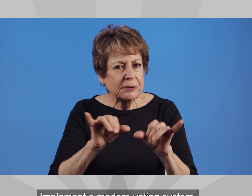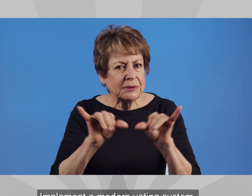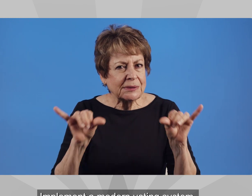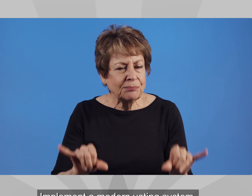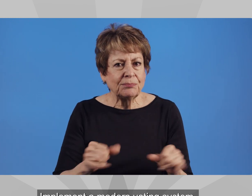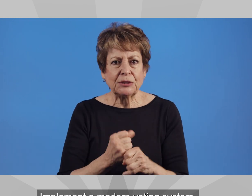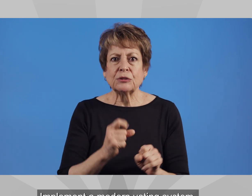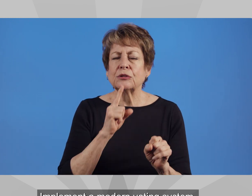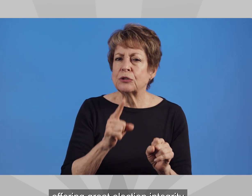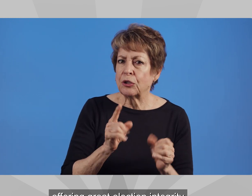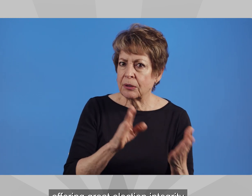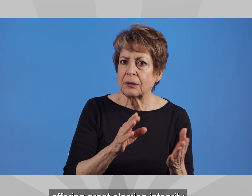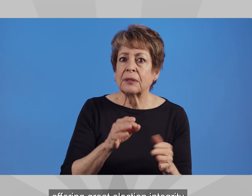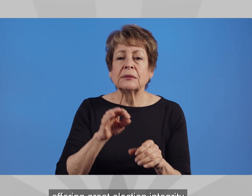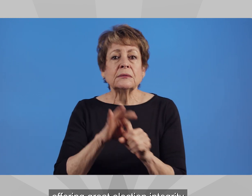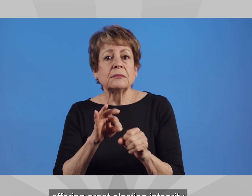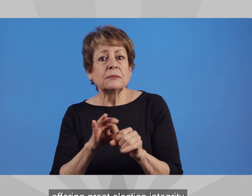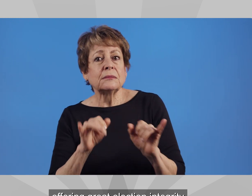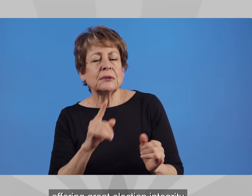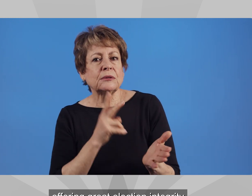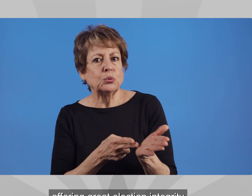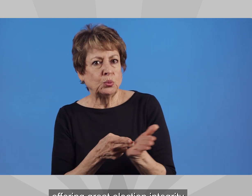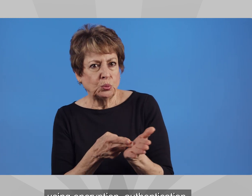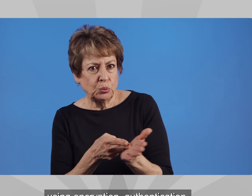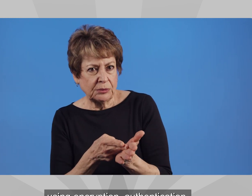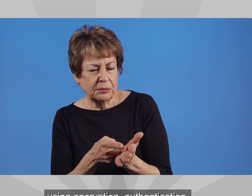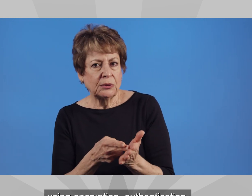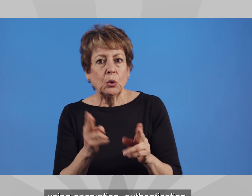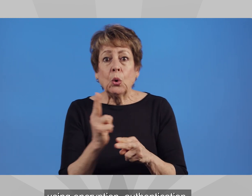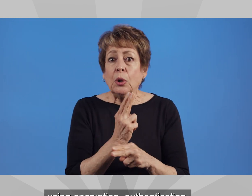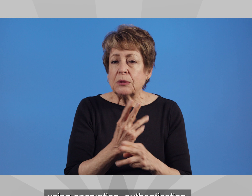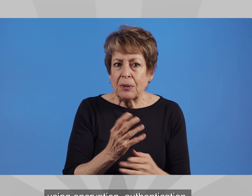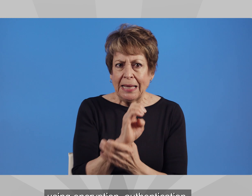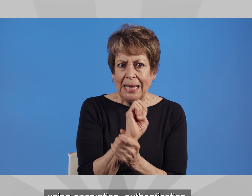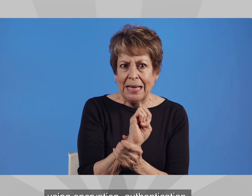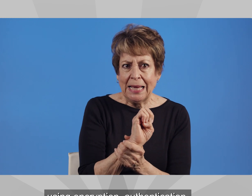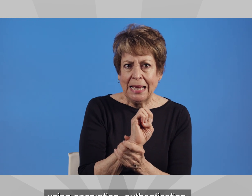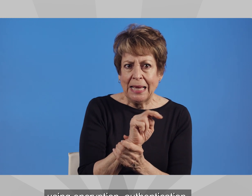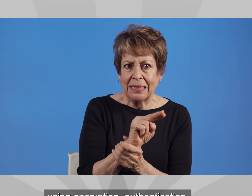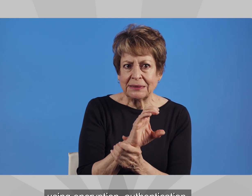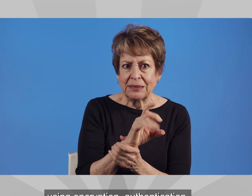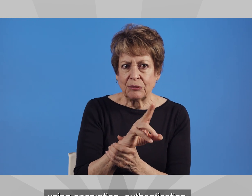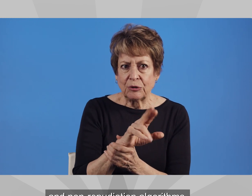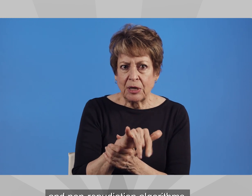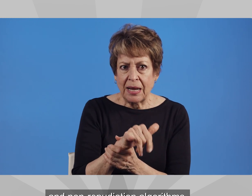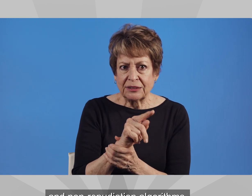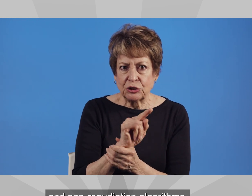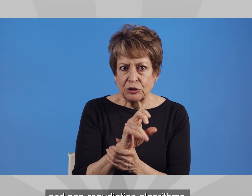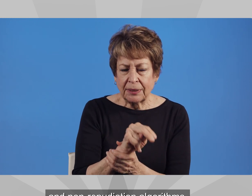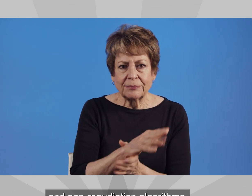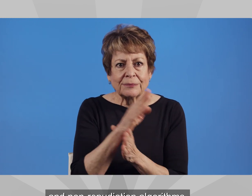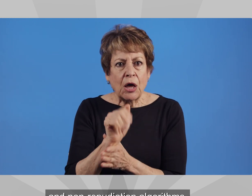Implement a modern voting system offering great election integrity using encryption, authentication,